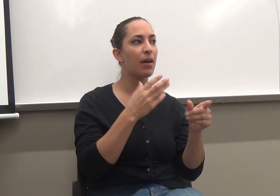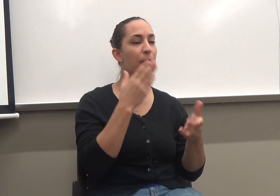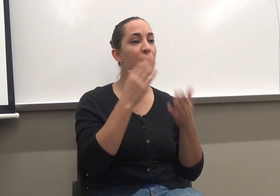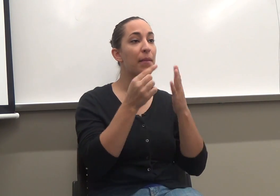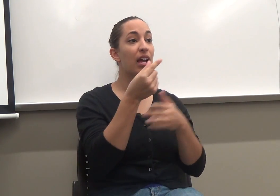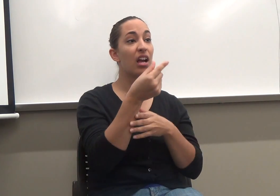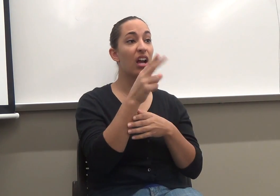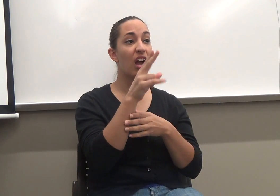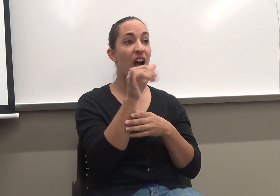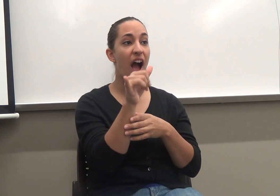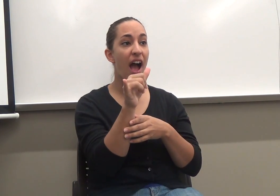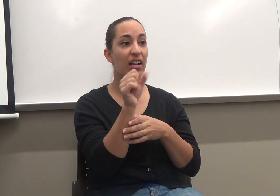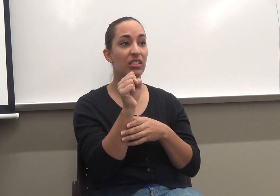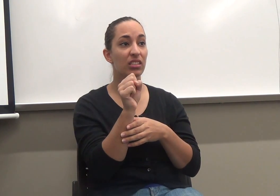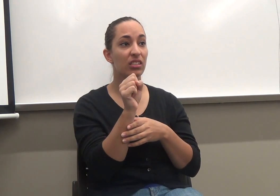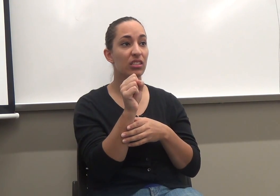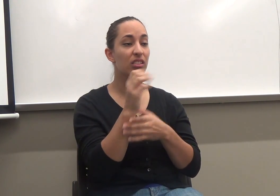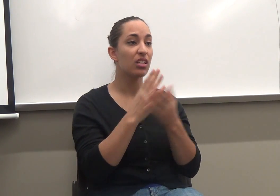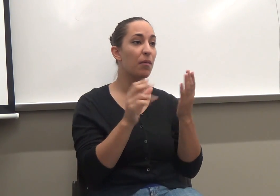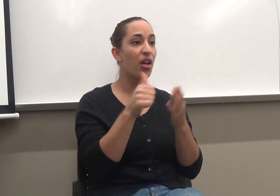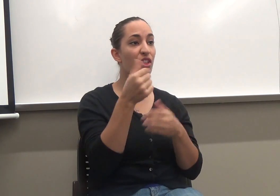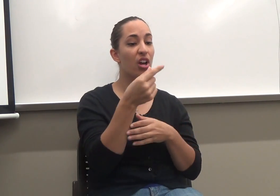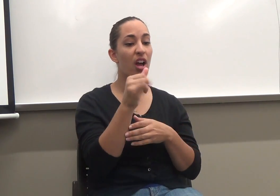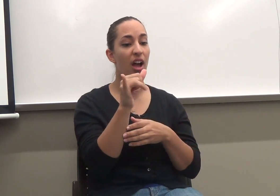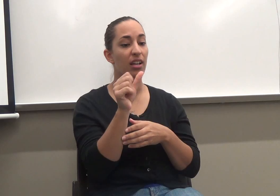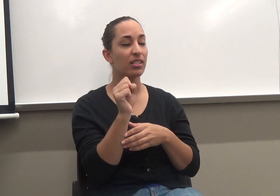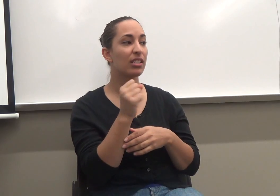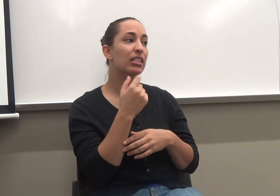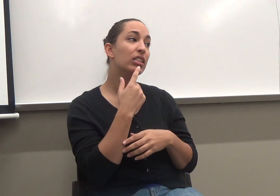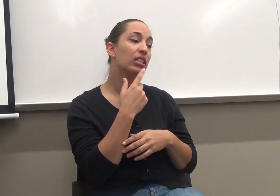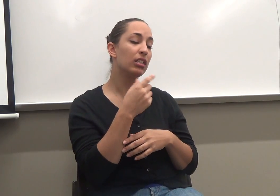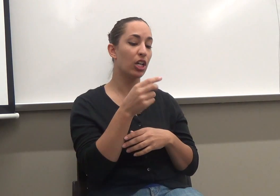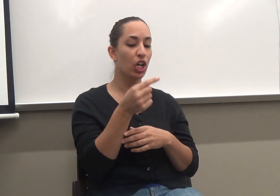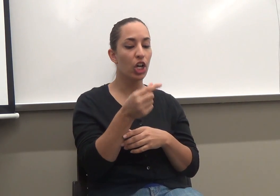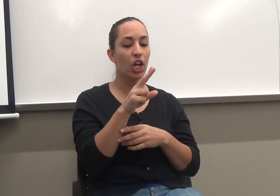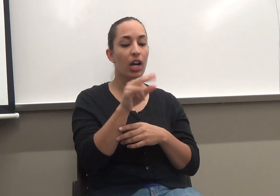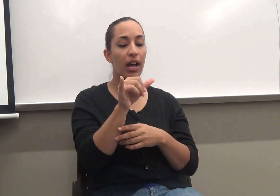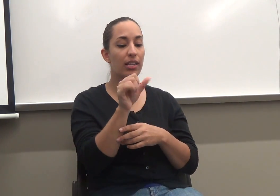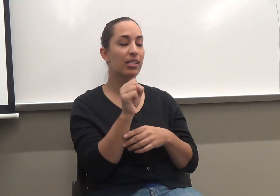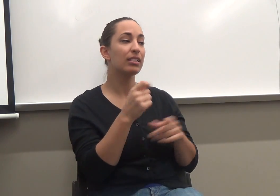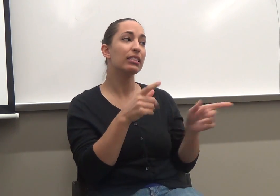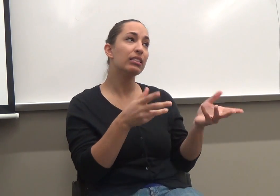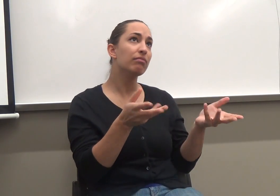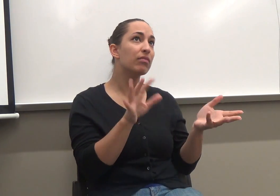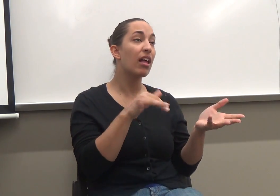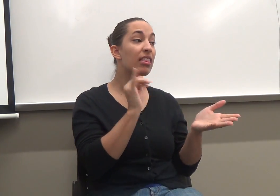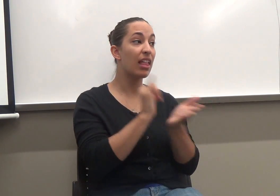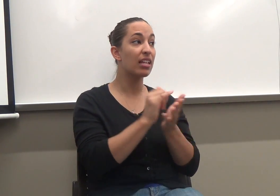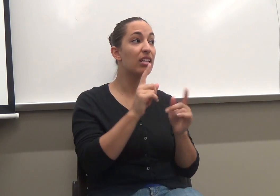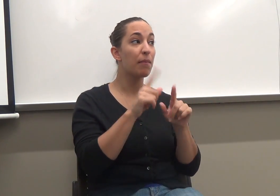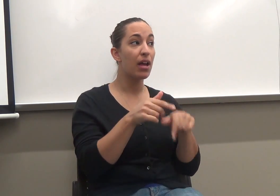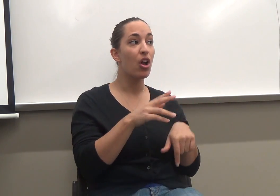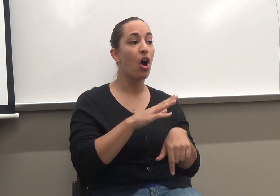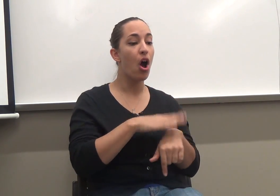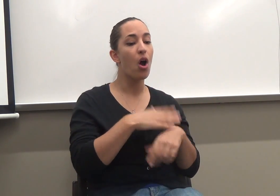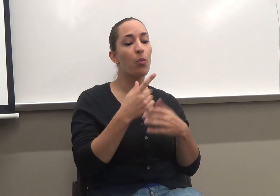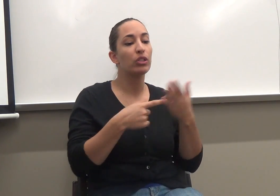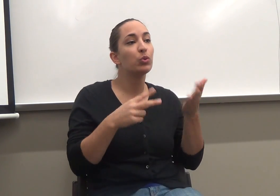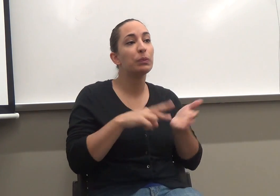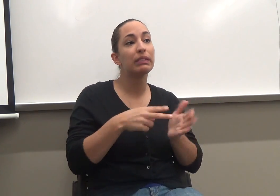Well, that's going to depend on what you mean. And that's a good point about editing people's papers. You couldn't